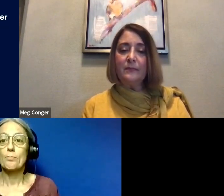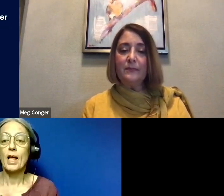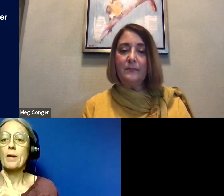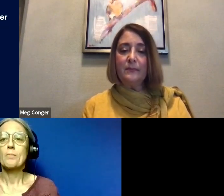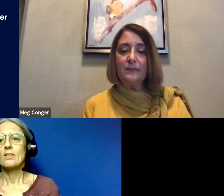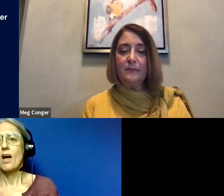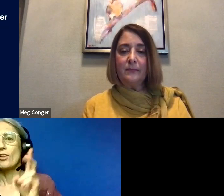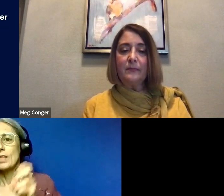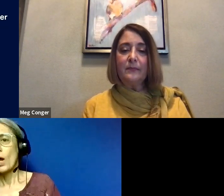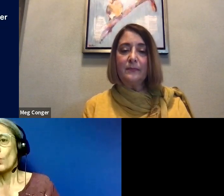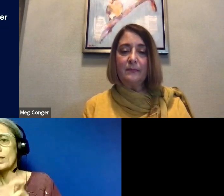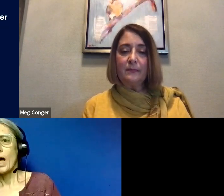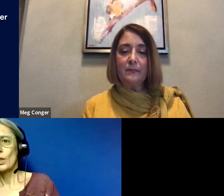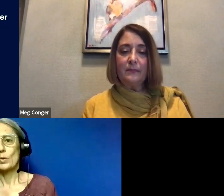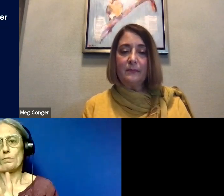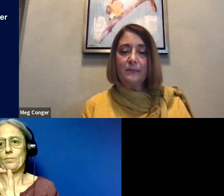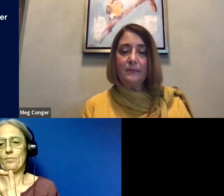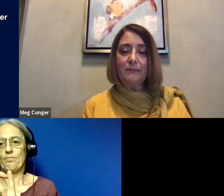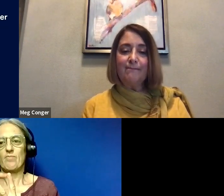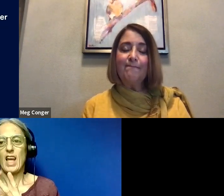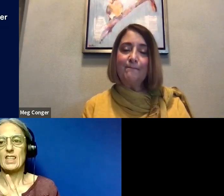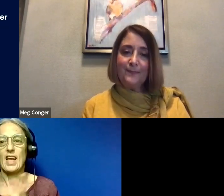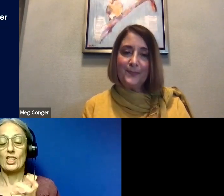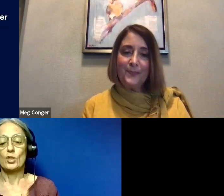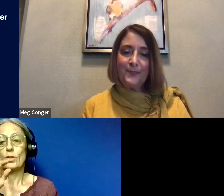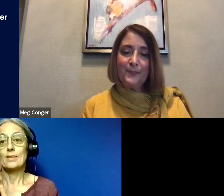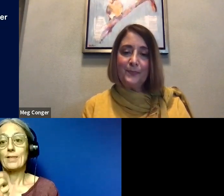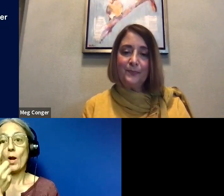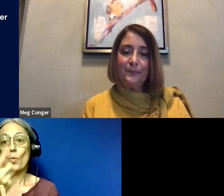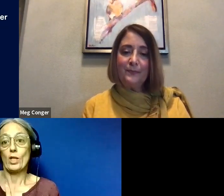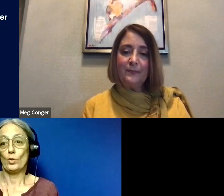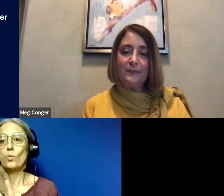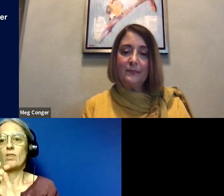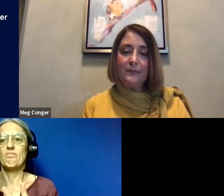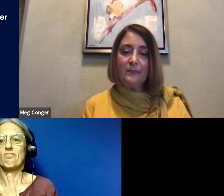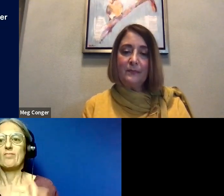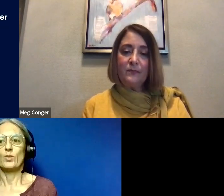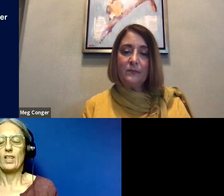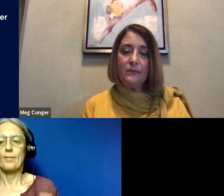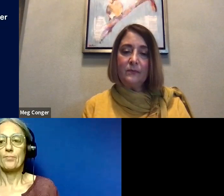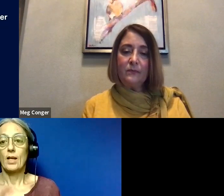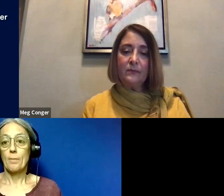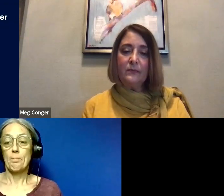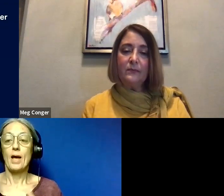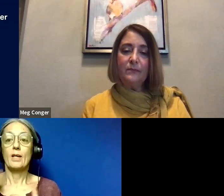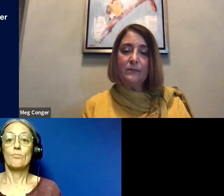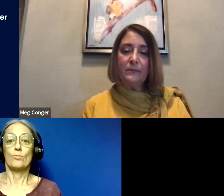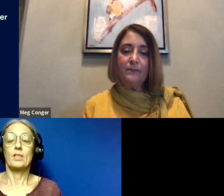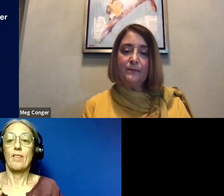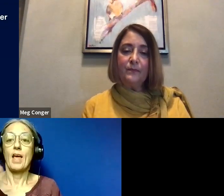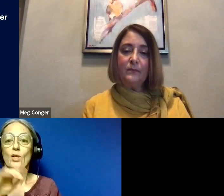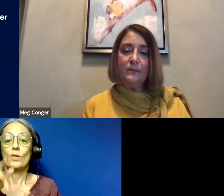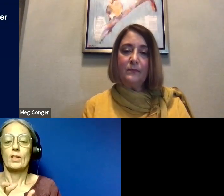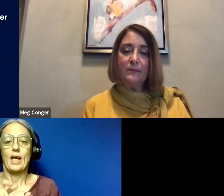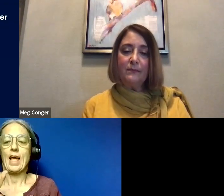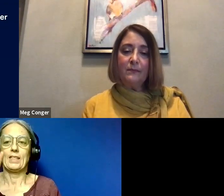Title II ADA issues, which is something that she will be going into today. Meg is also an annual presenter at the National ADA Symposium, a